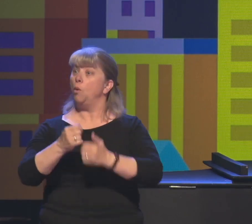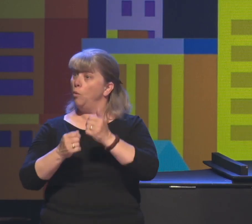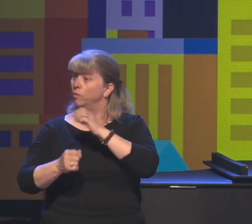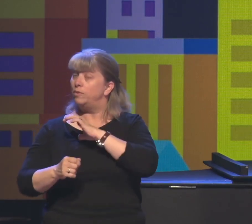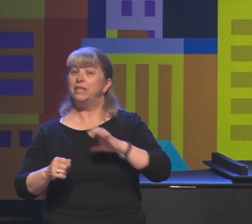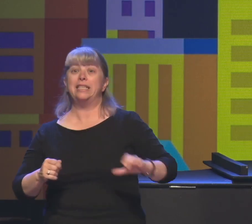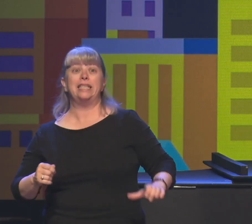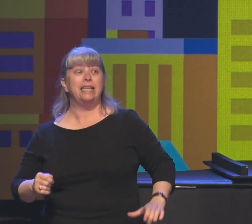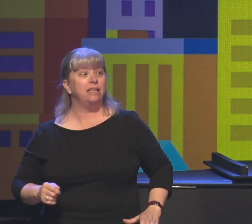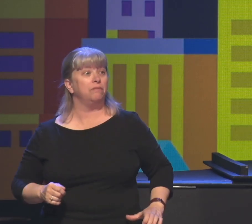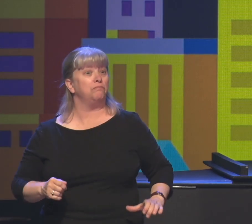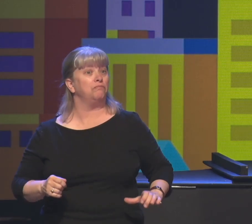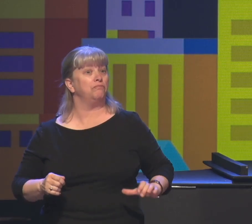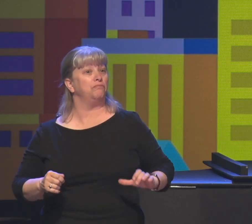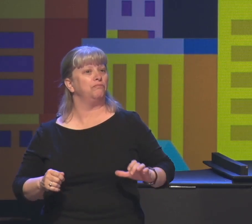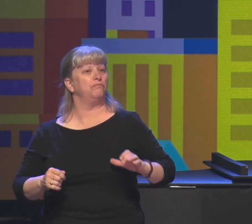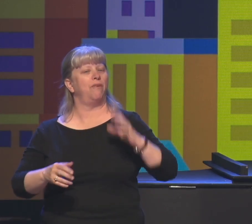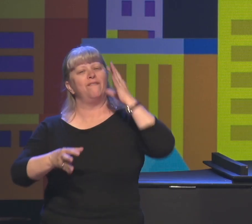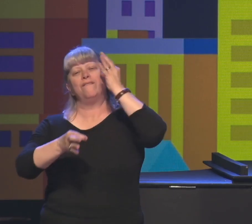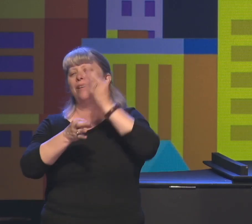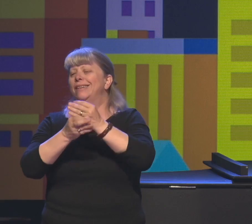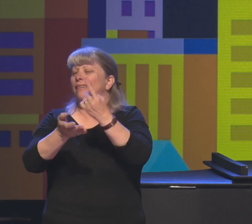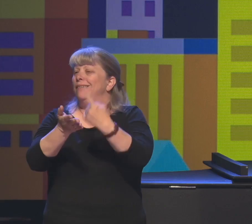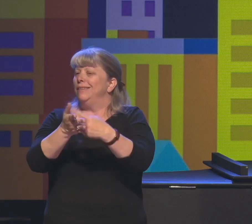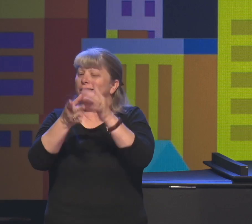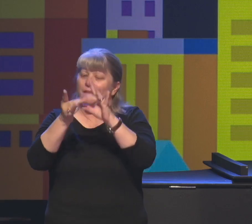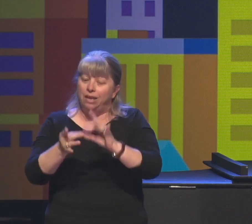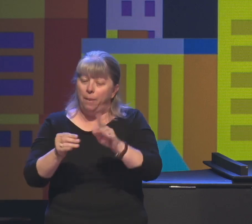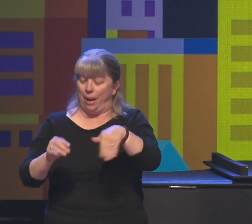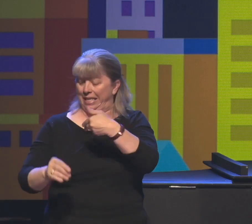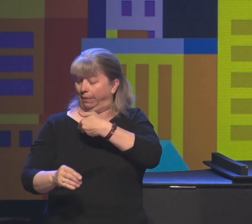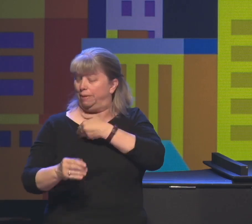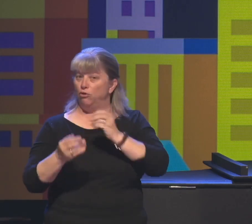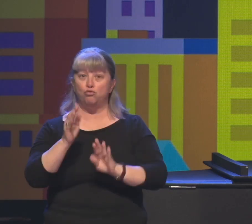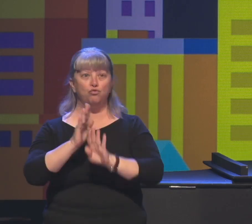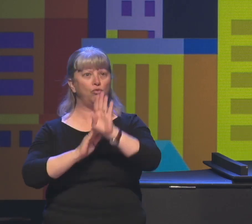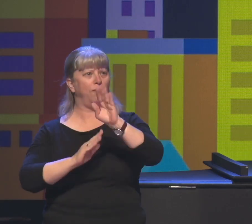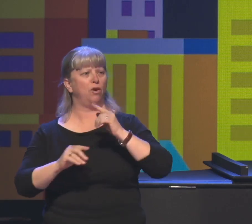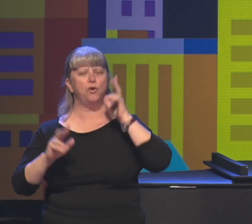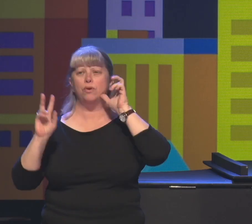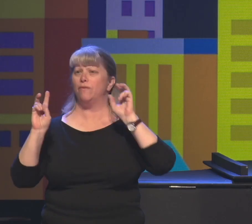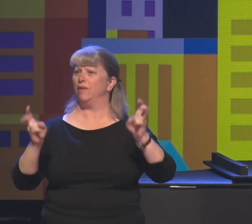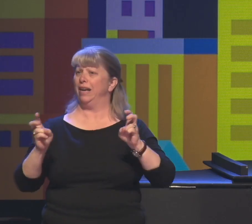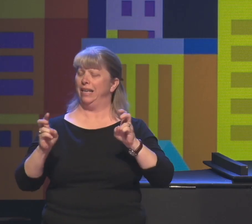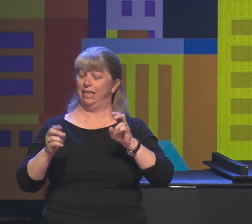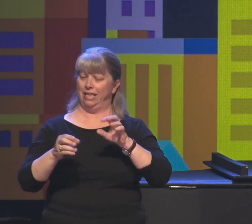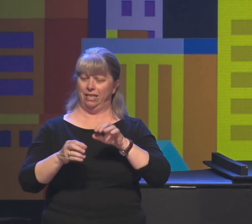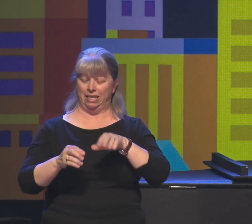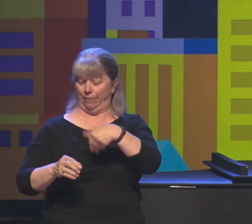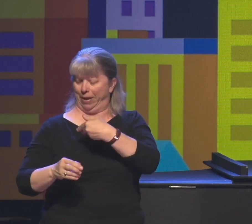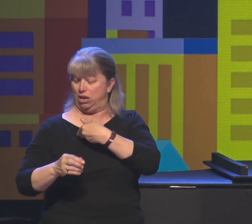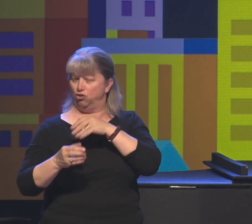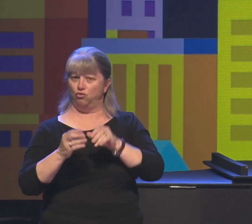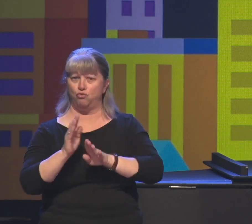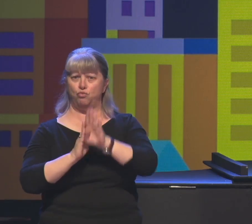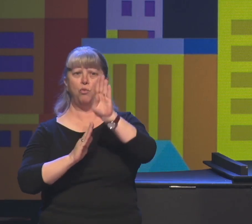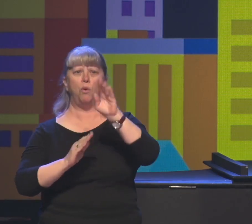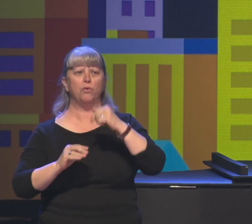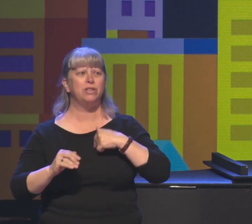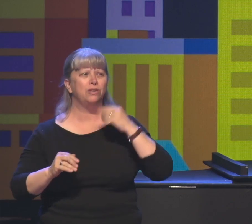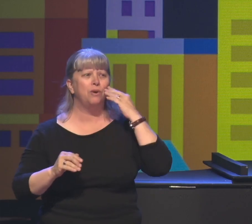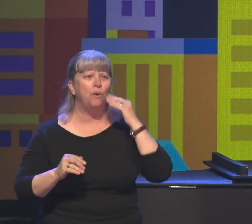Most of Christianity, when it talks about things like spiritual growth, y'all ever heard that phrase before, spiritual growth? Anybody ever heard that? Anybody ever been